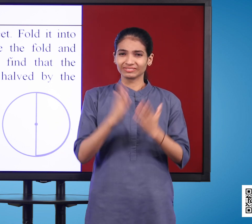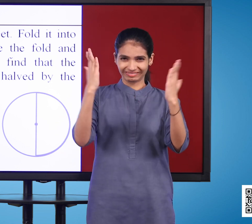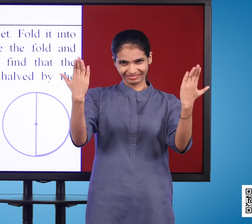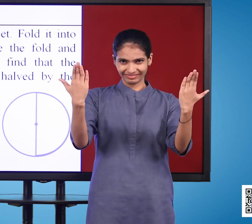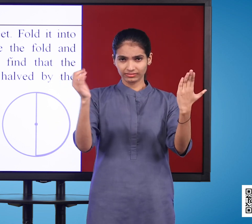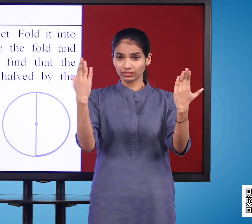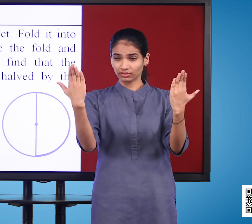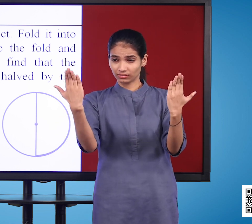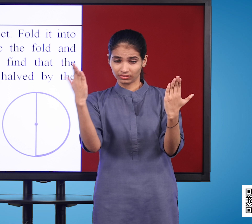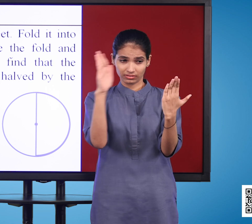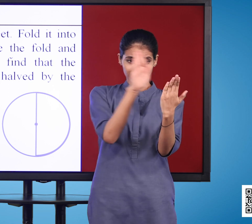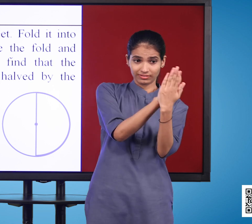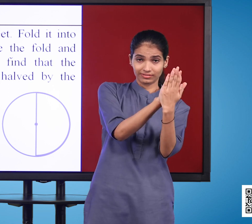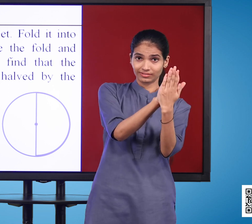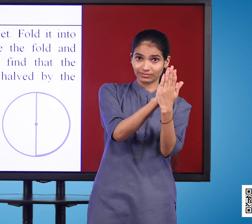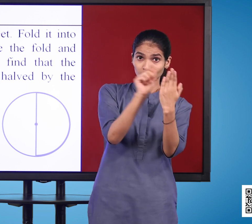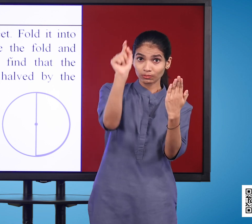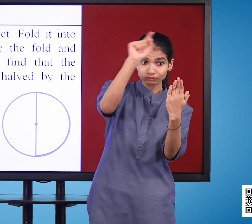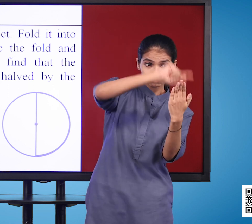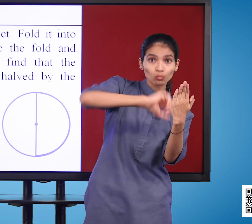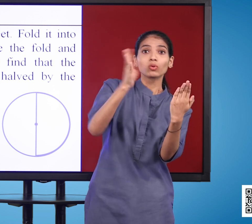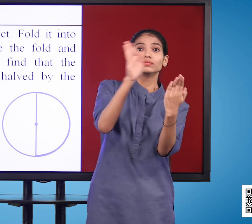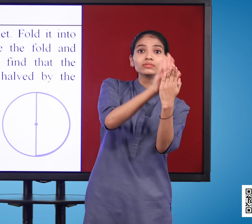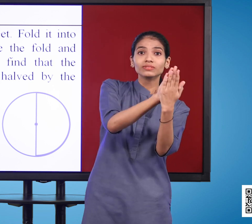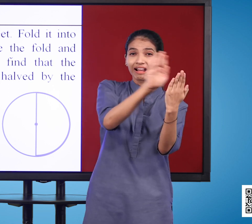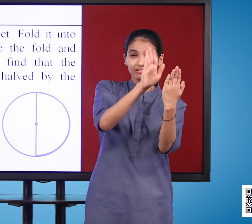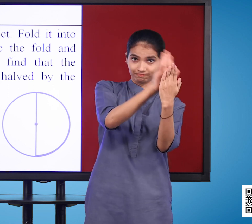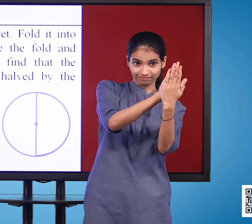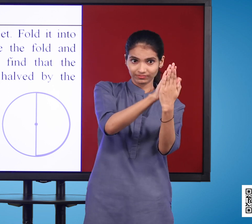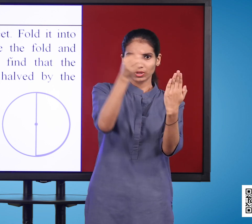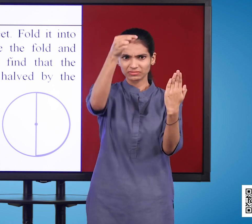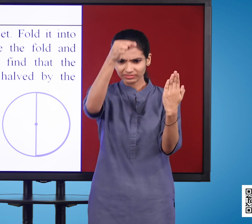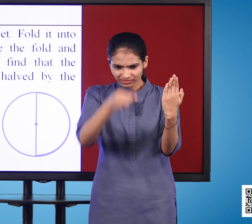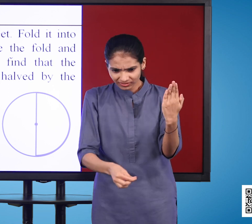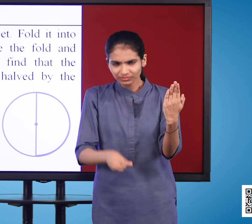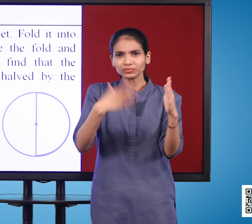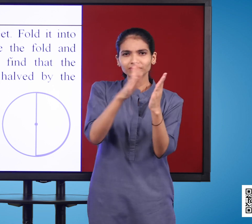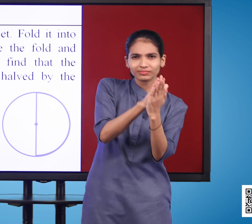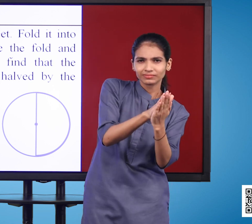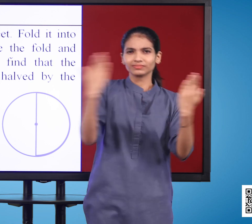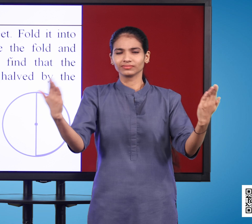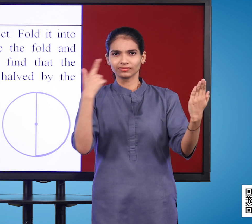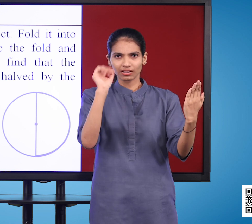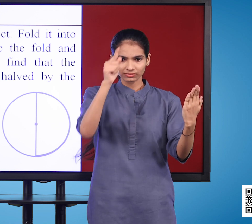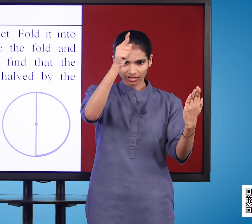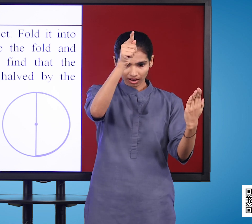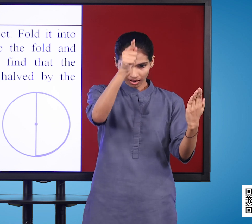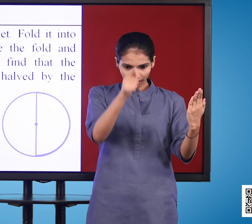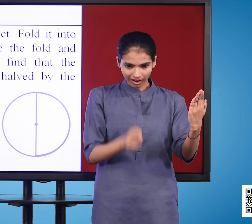Fold it into two halves. Crease the fold and open up. Do you find the circular region is halved by